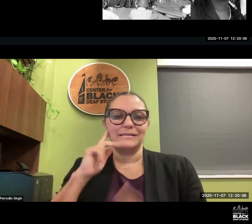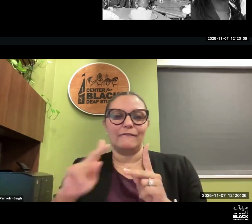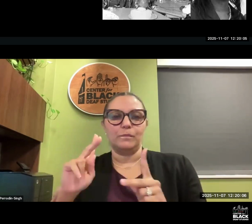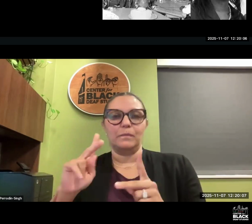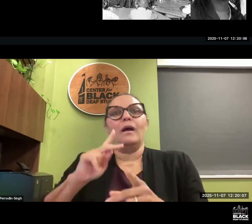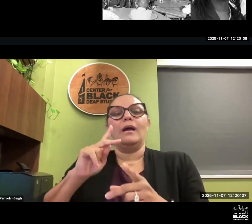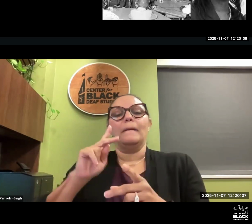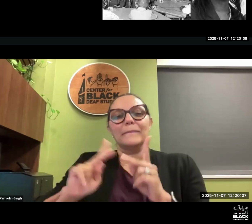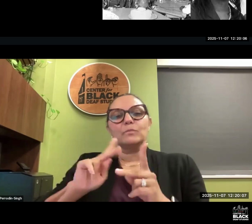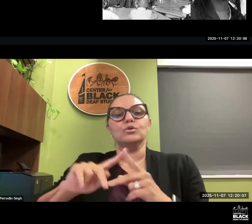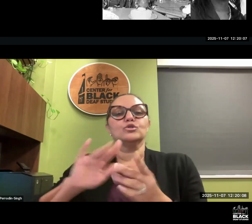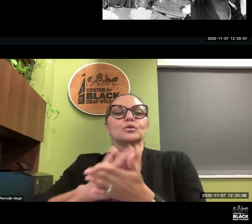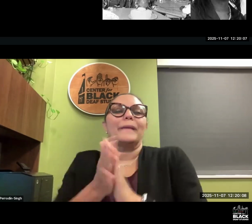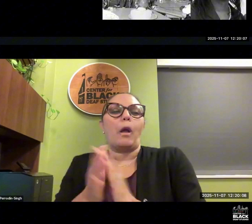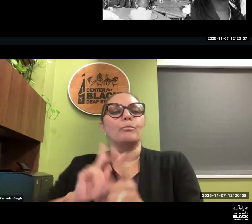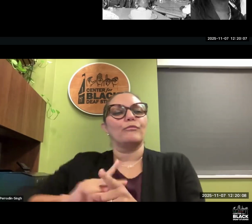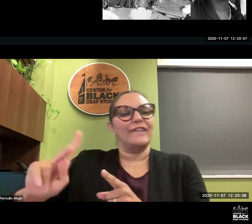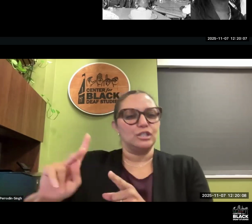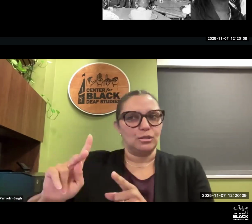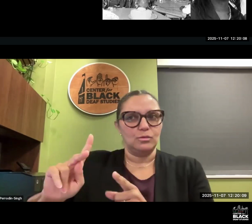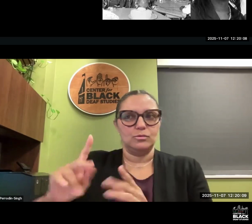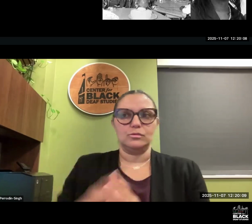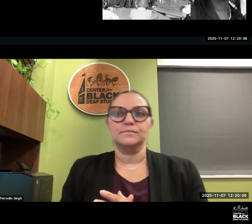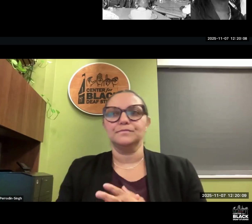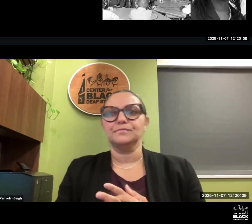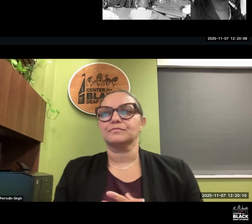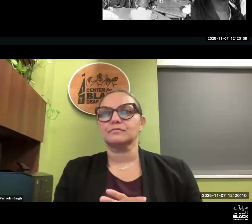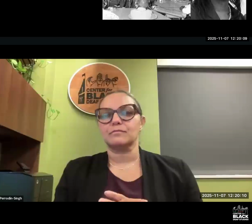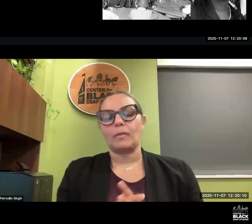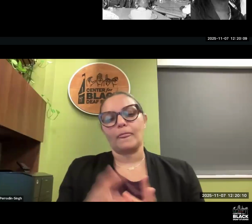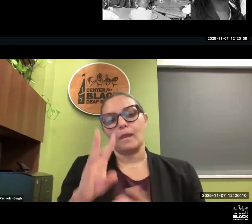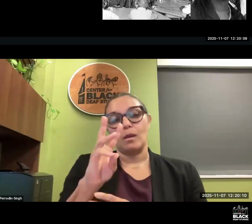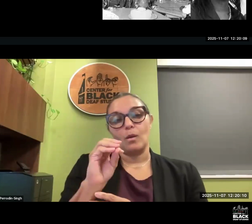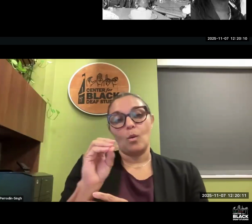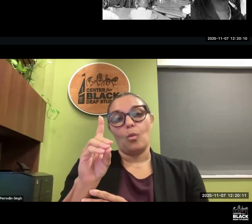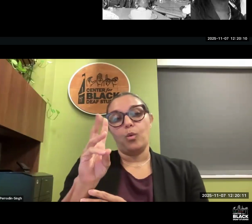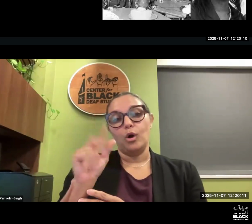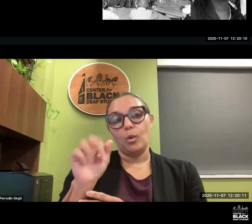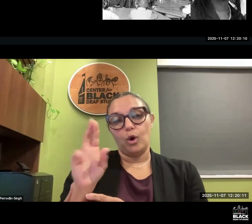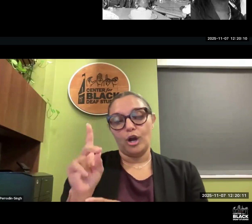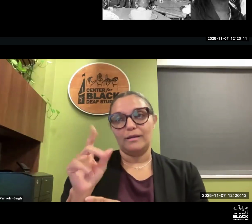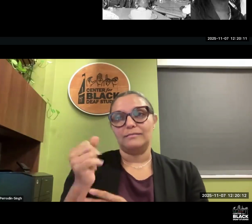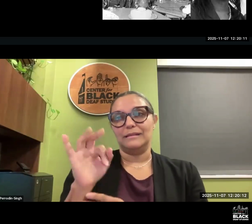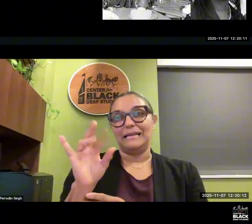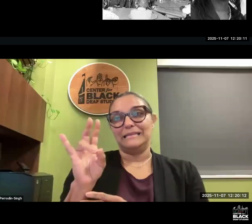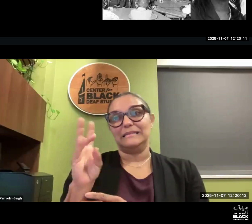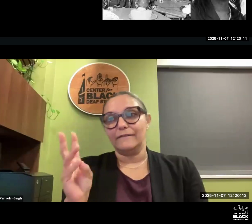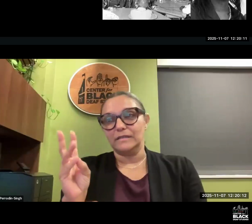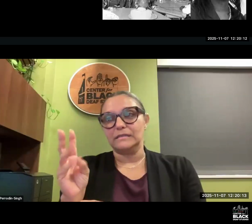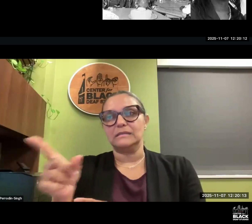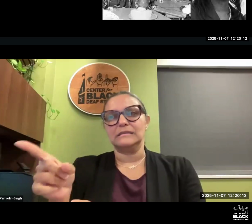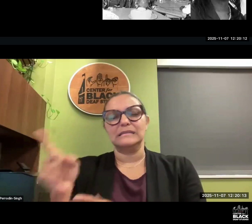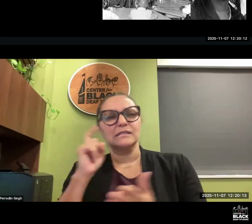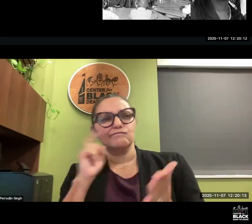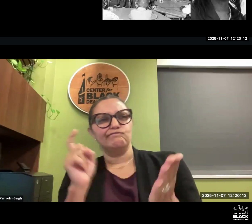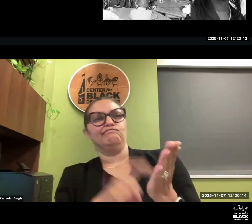it extremely difficult for Black deaf people to become leaders, to be professionals. And we